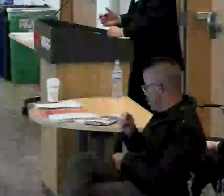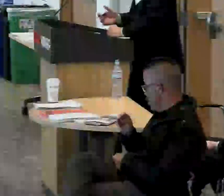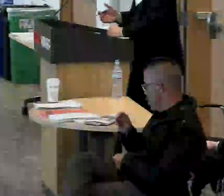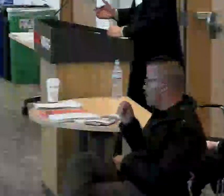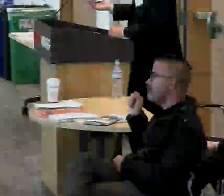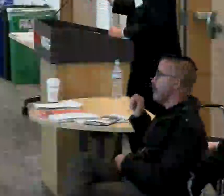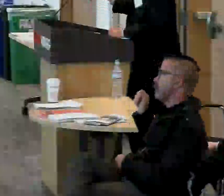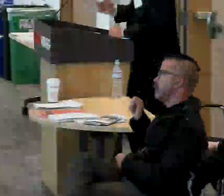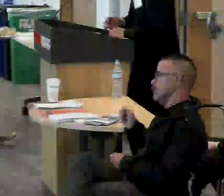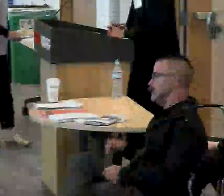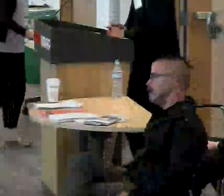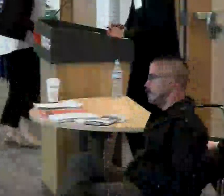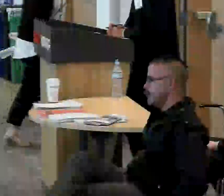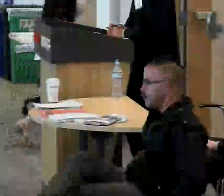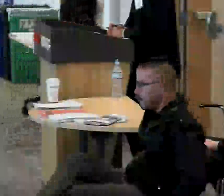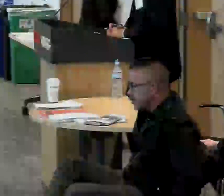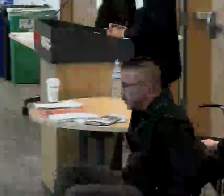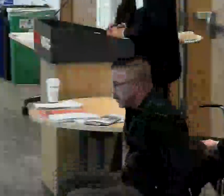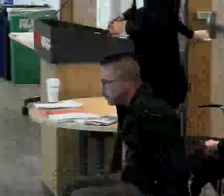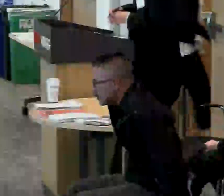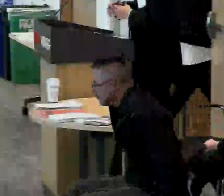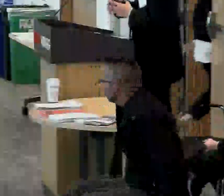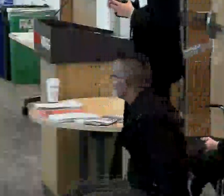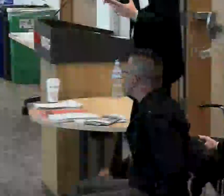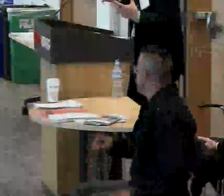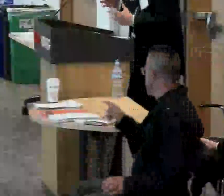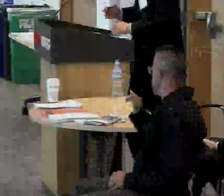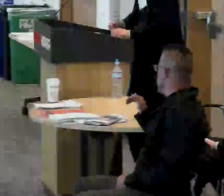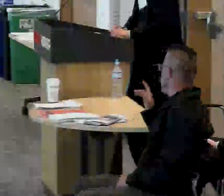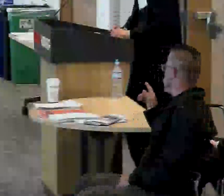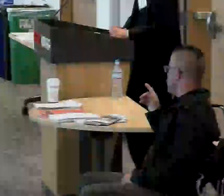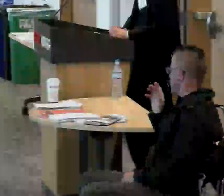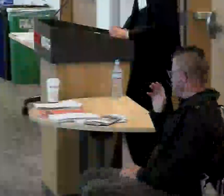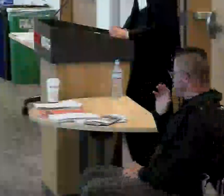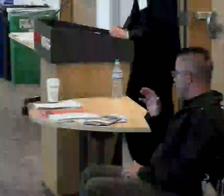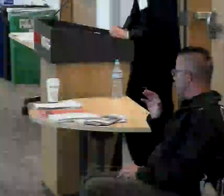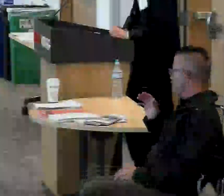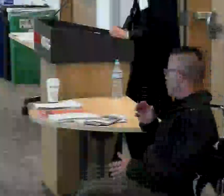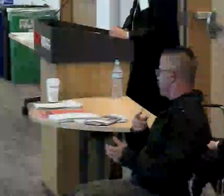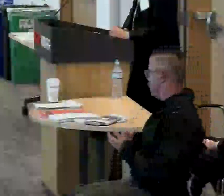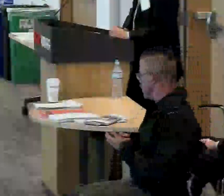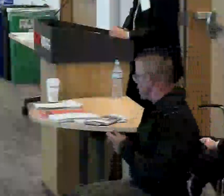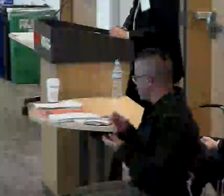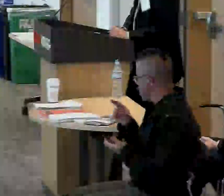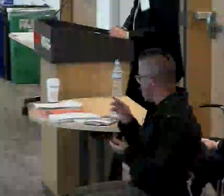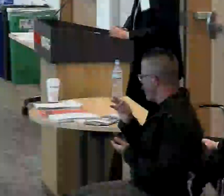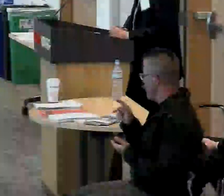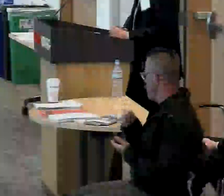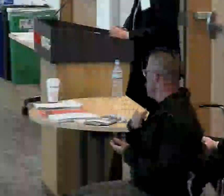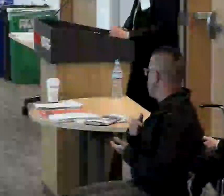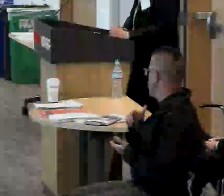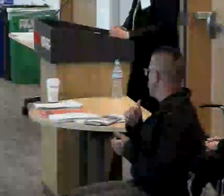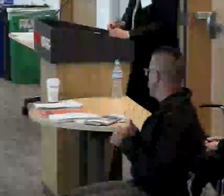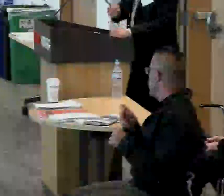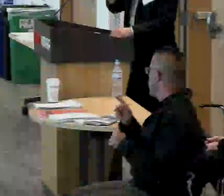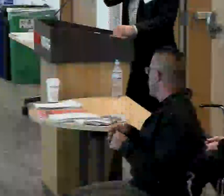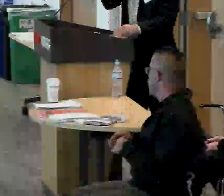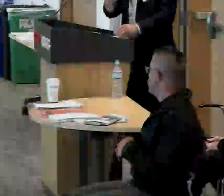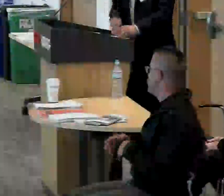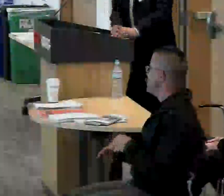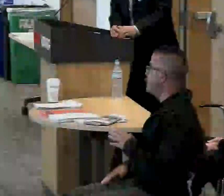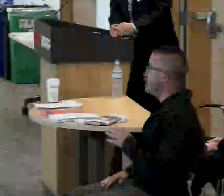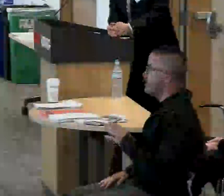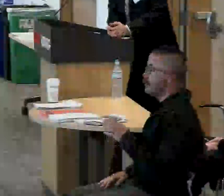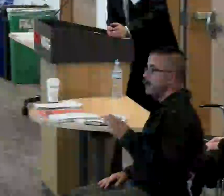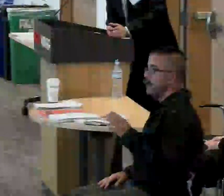But I think the conversation, happy to talk to Christina about the RFP and that conversation to see if there's something viable there we can follow up on.